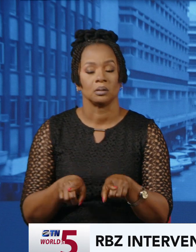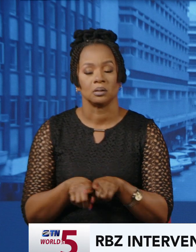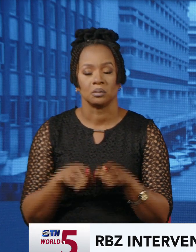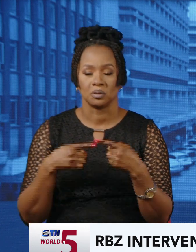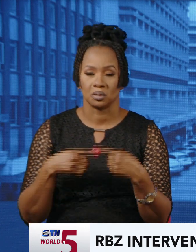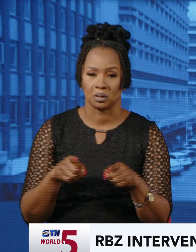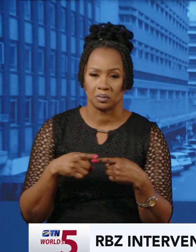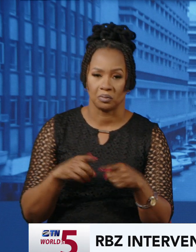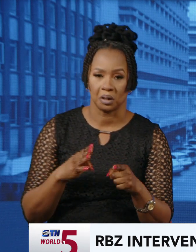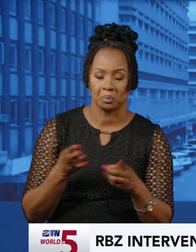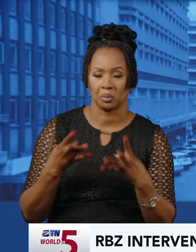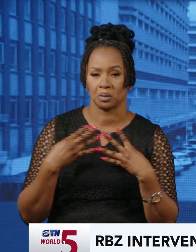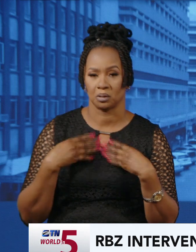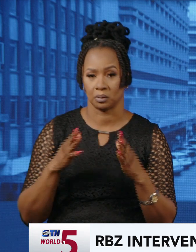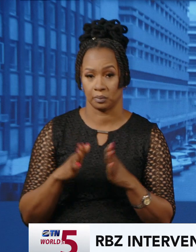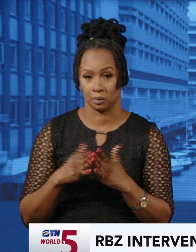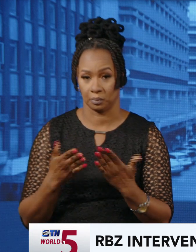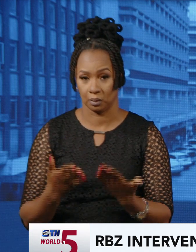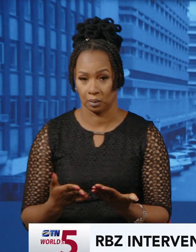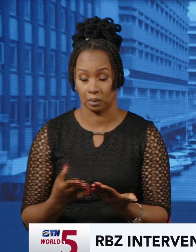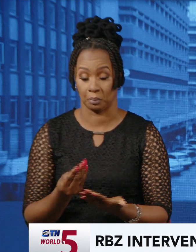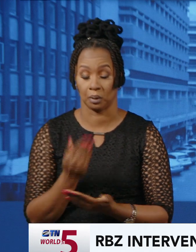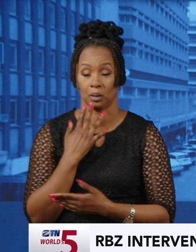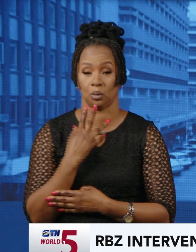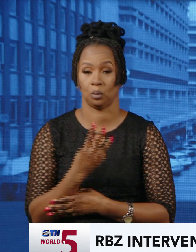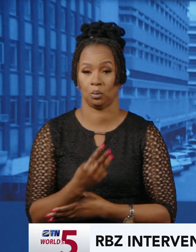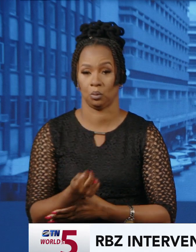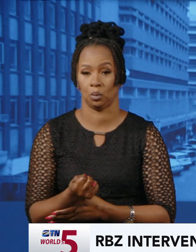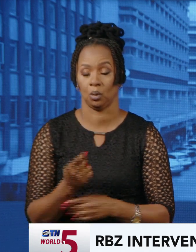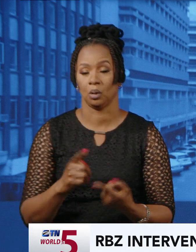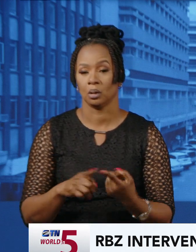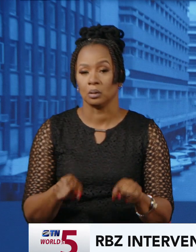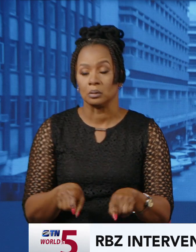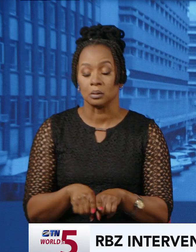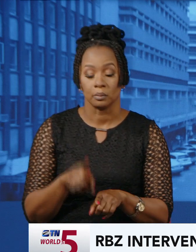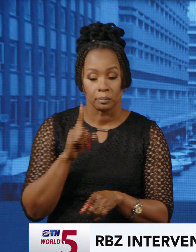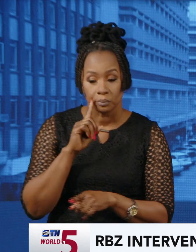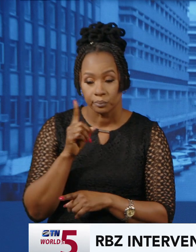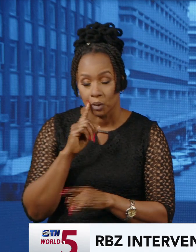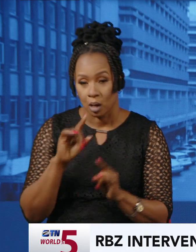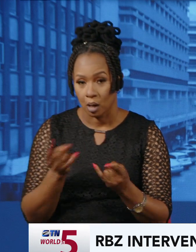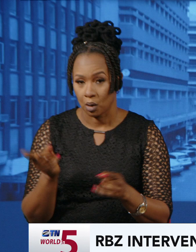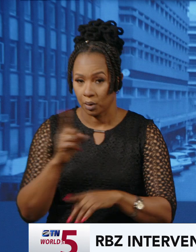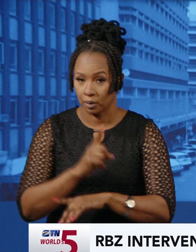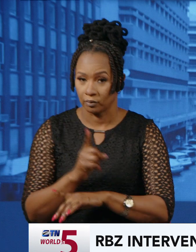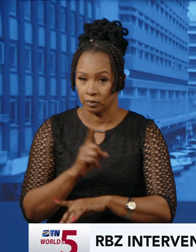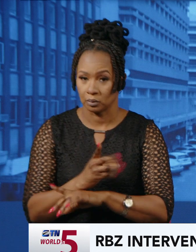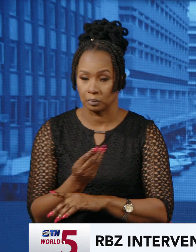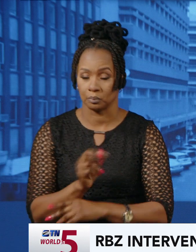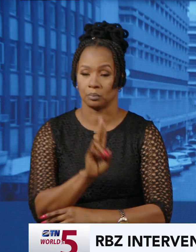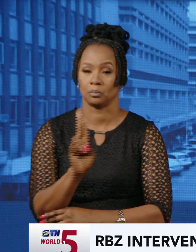attacks through interjecting foreign currency into the interbank market and enhancing monitoring of daily money supply